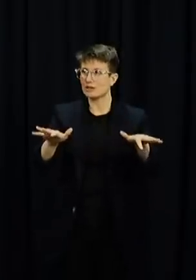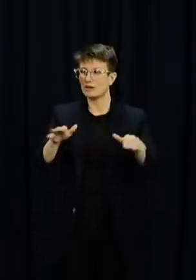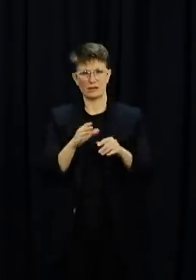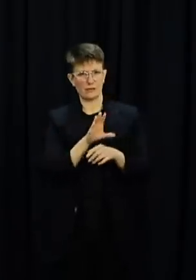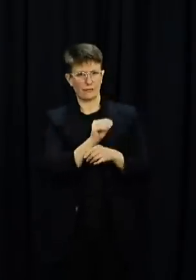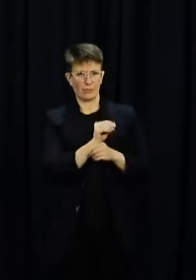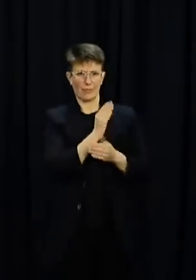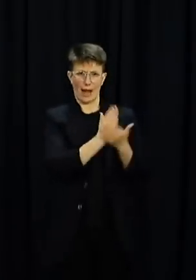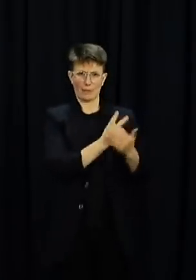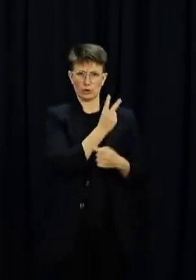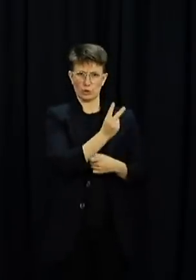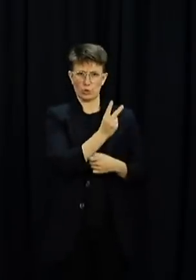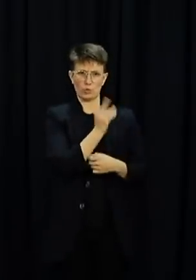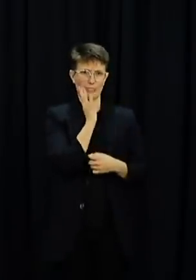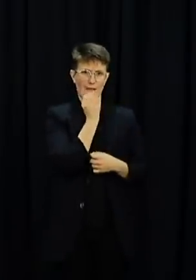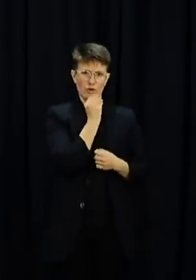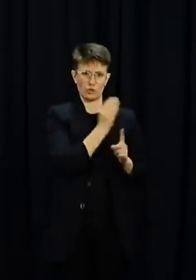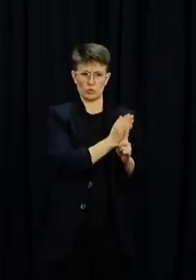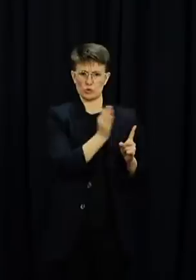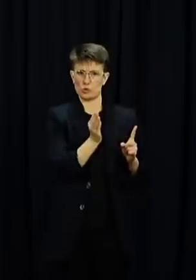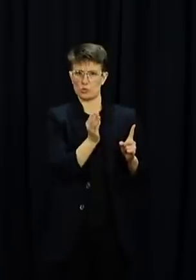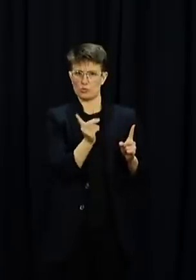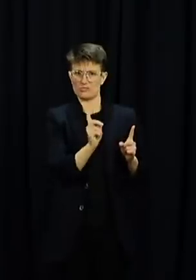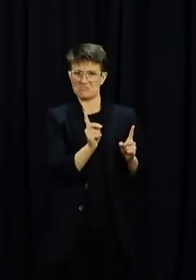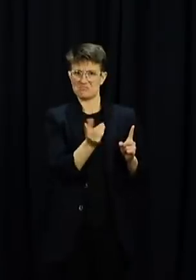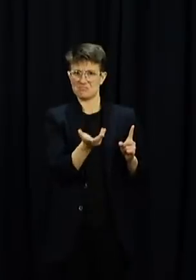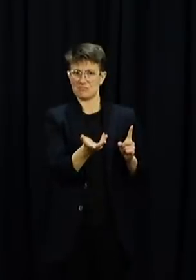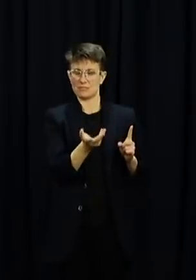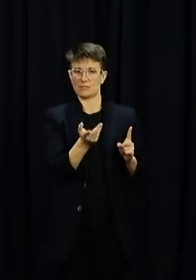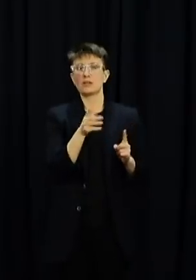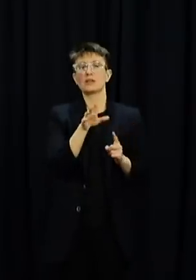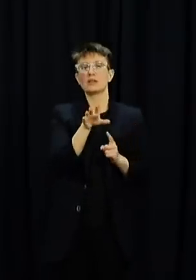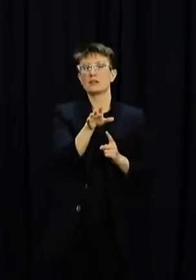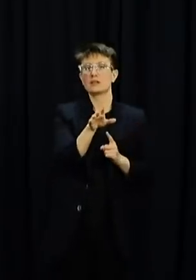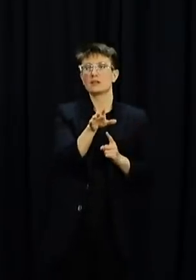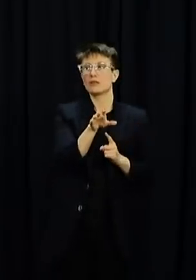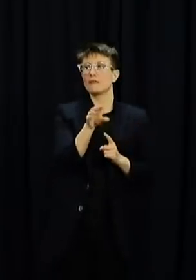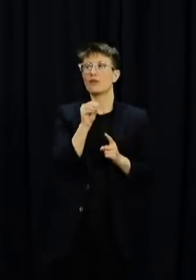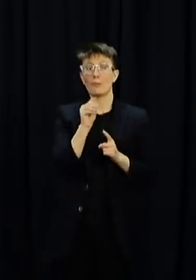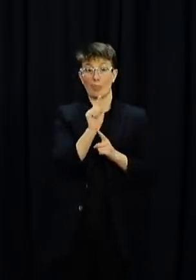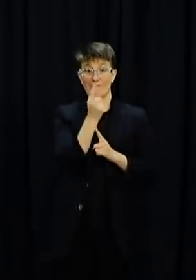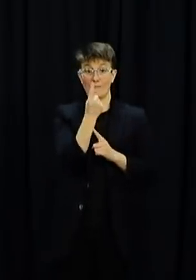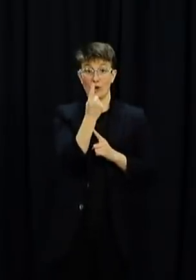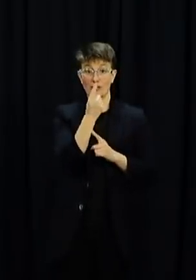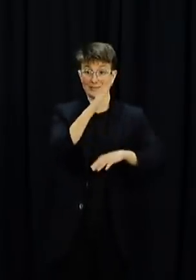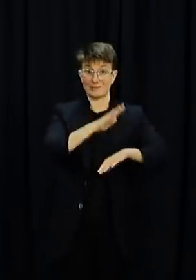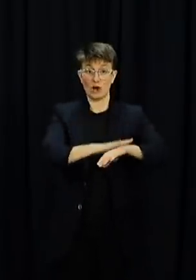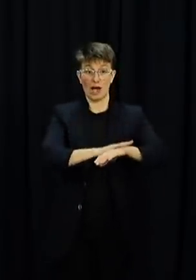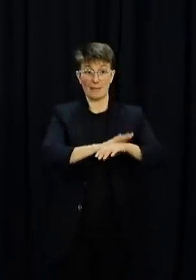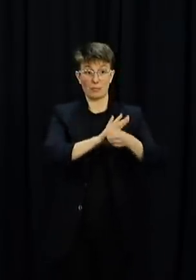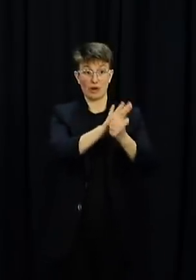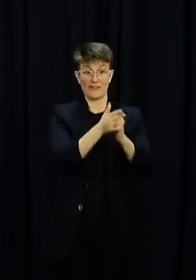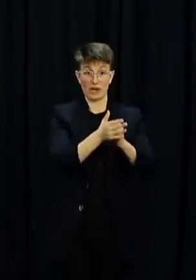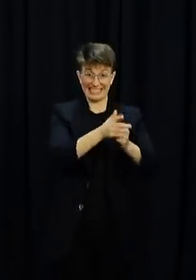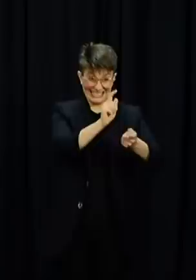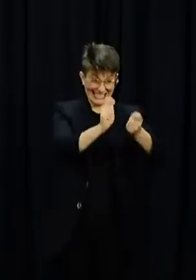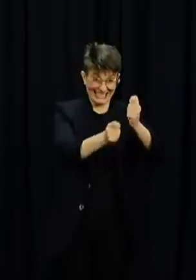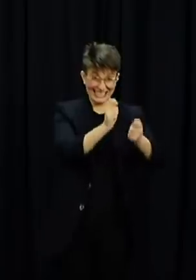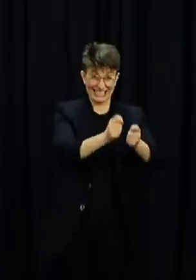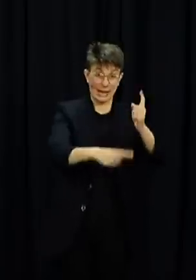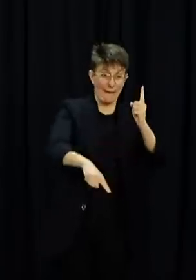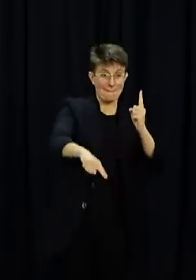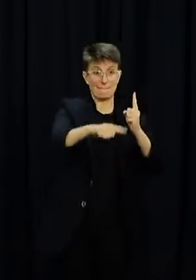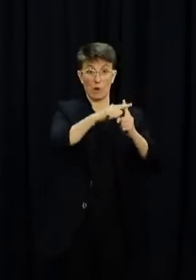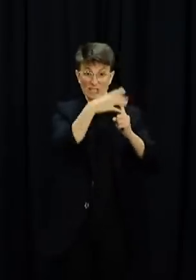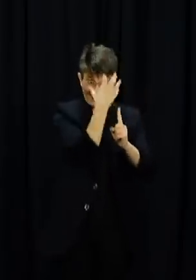When the first positive test was, and then whether there was any, whether you can rule out any travel or possible community